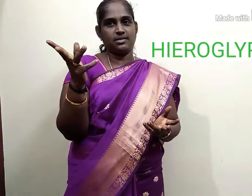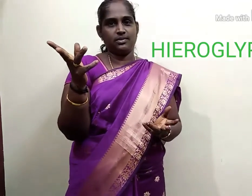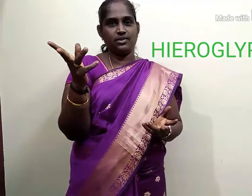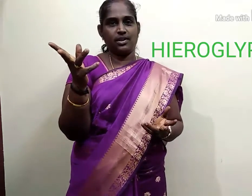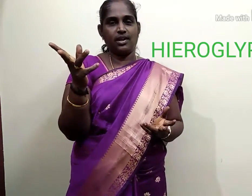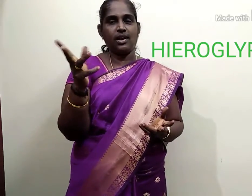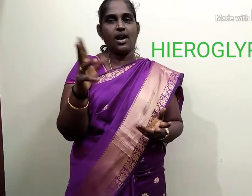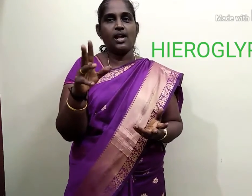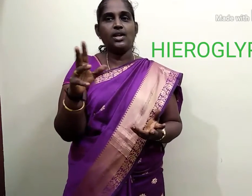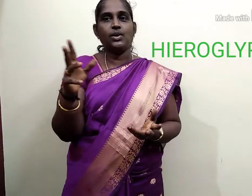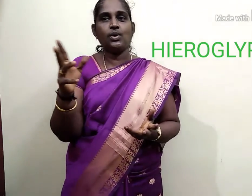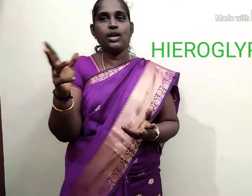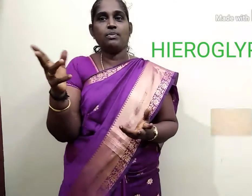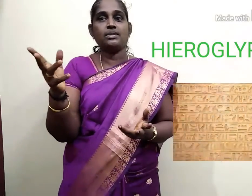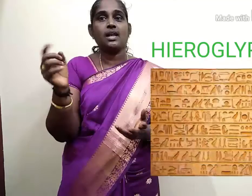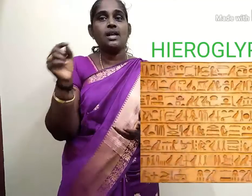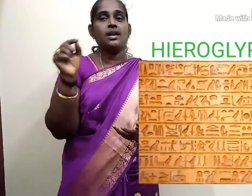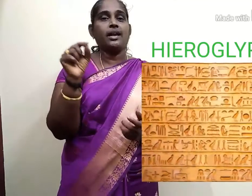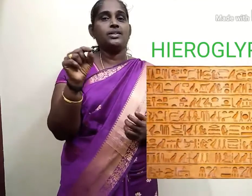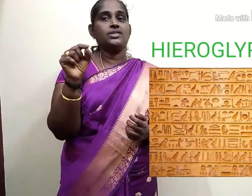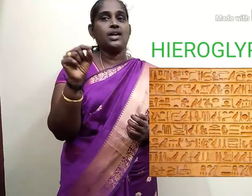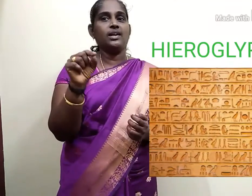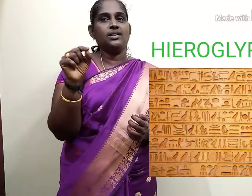hieroglyphics. Okay, hieroglyphics.